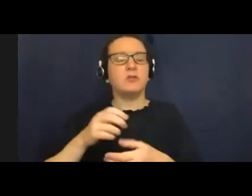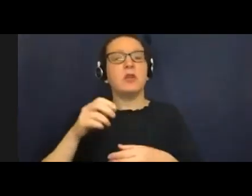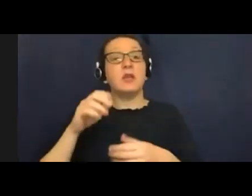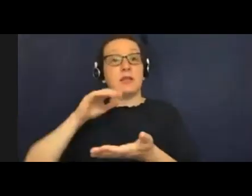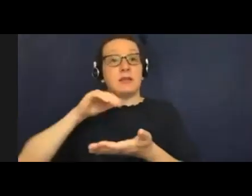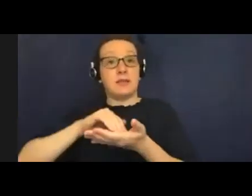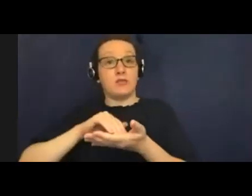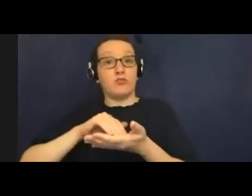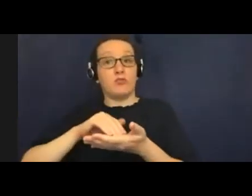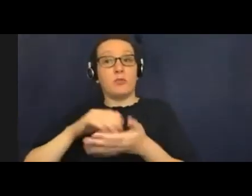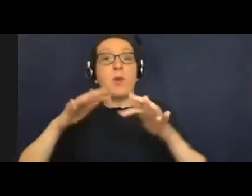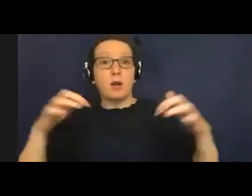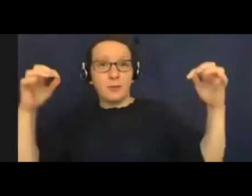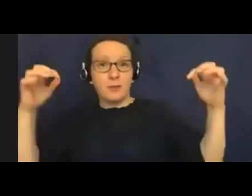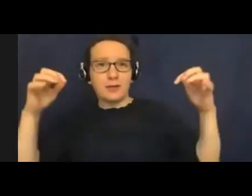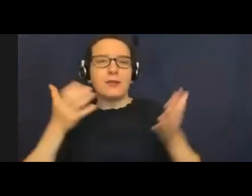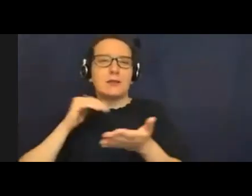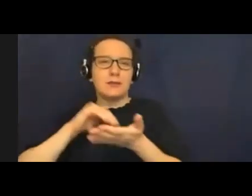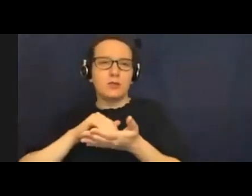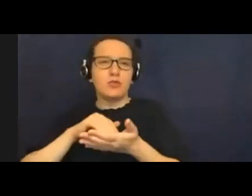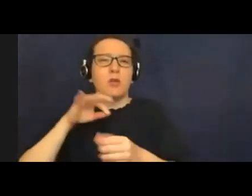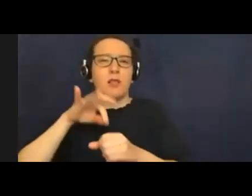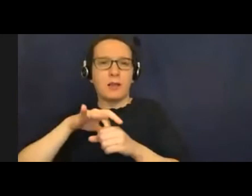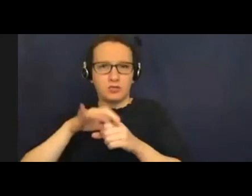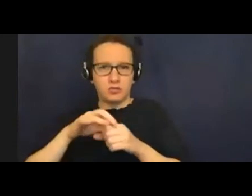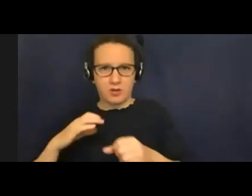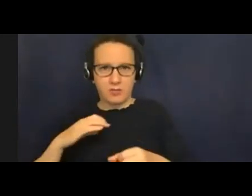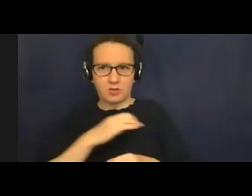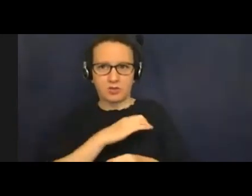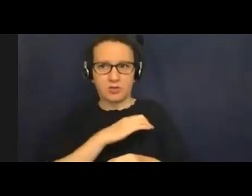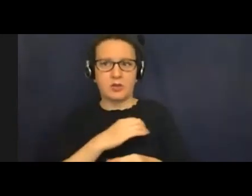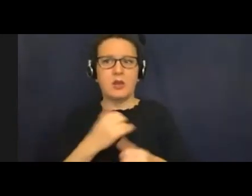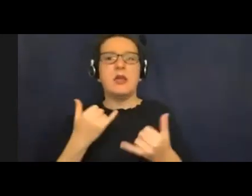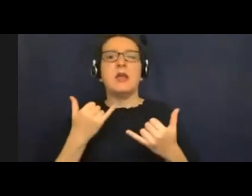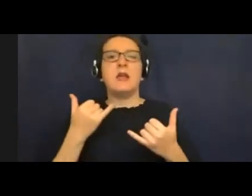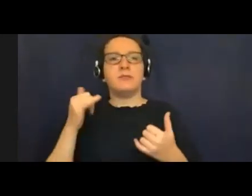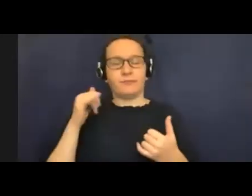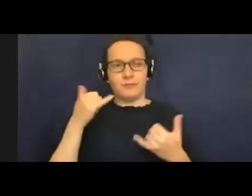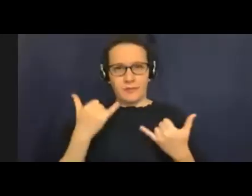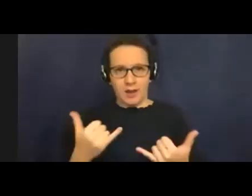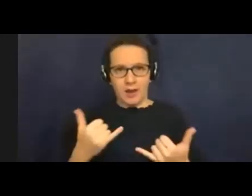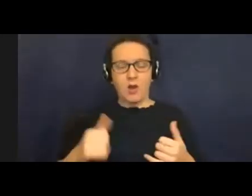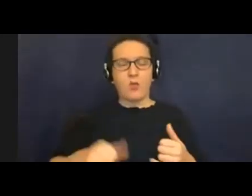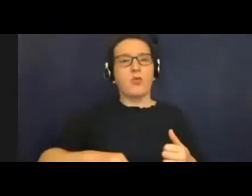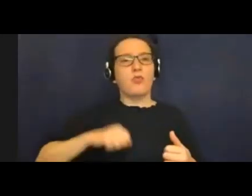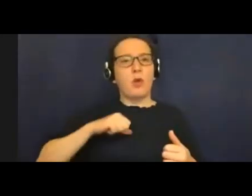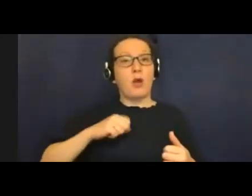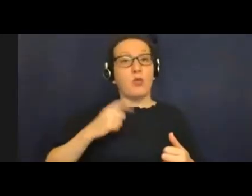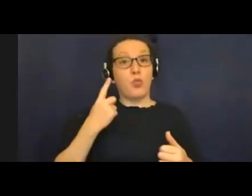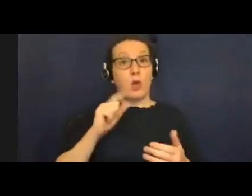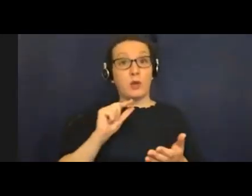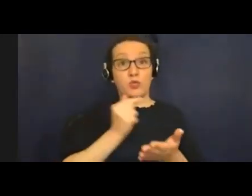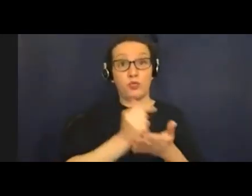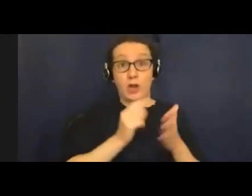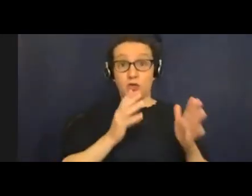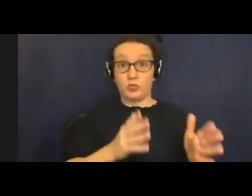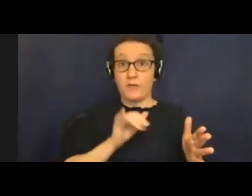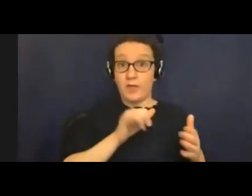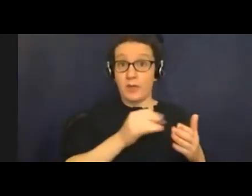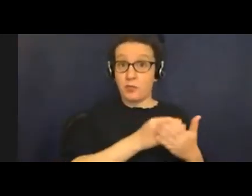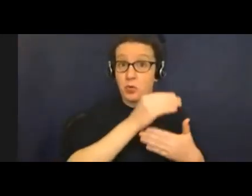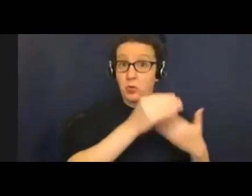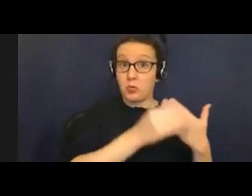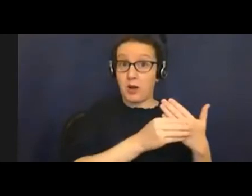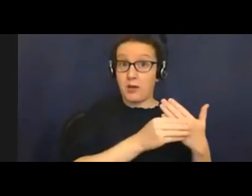And now we are proud that one of our graduates who is blind, thanks to the knowledge